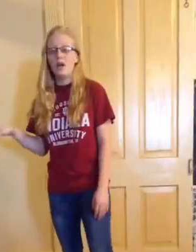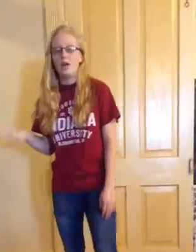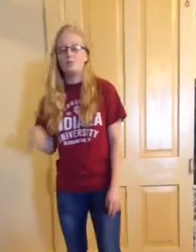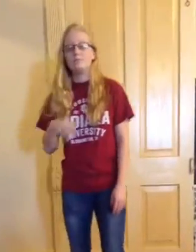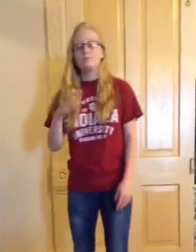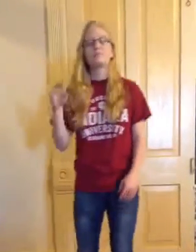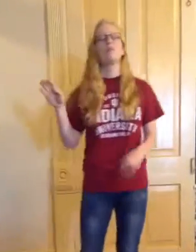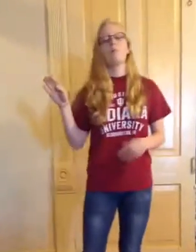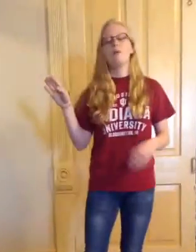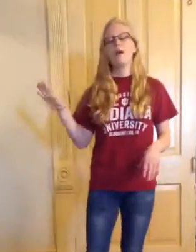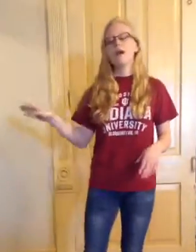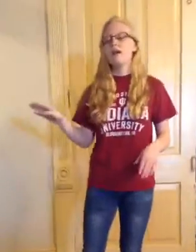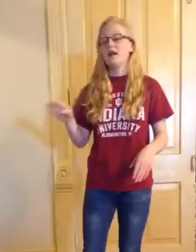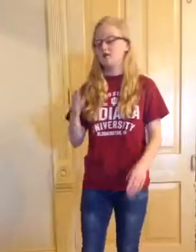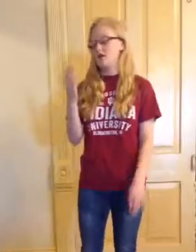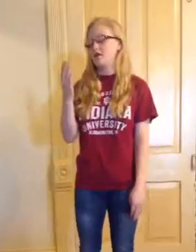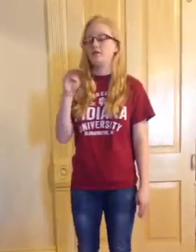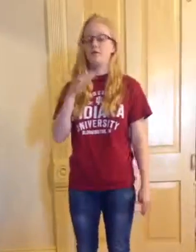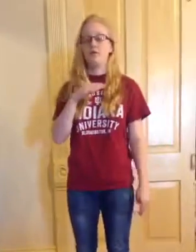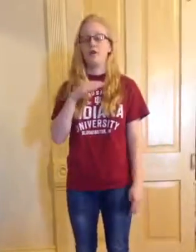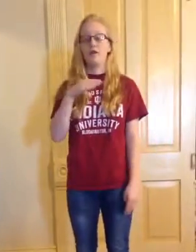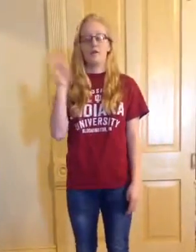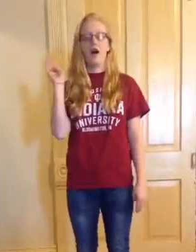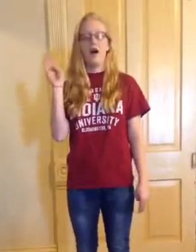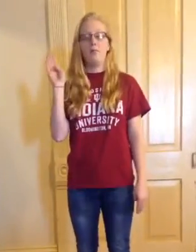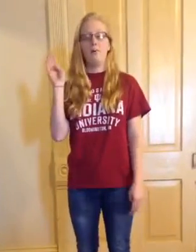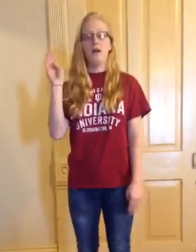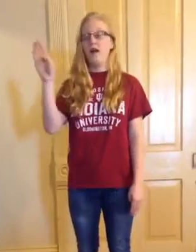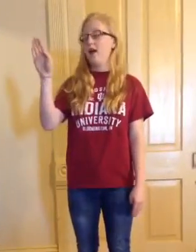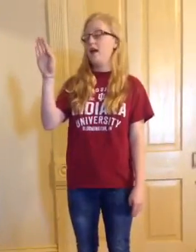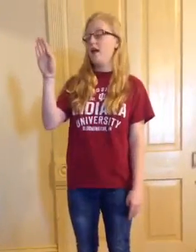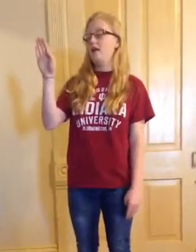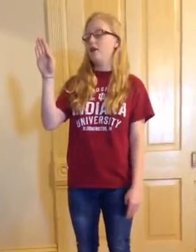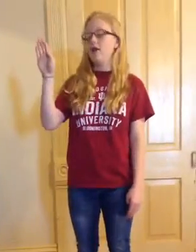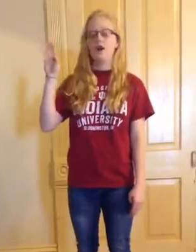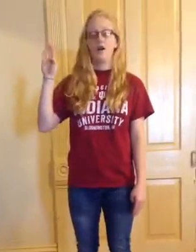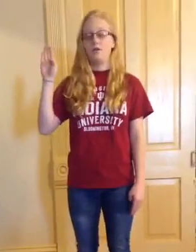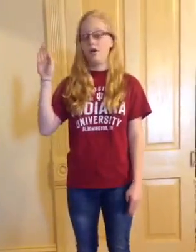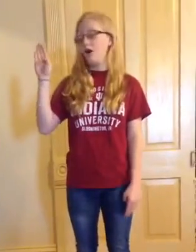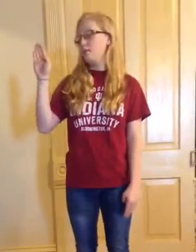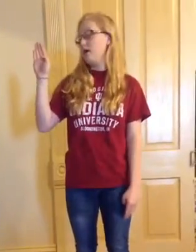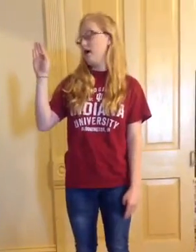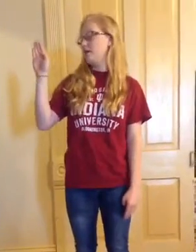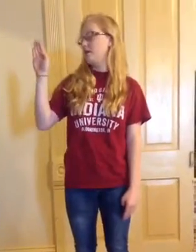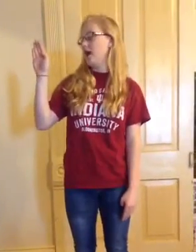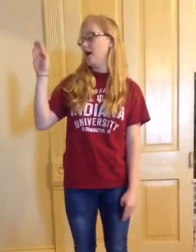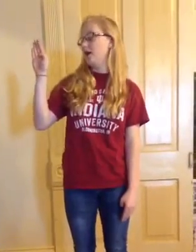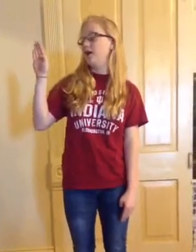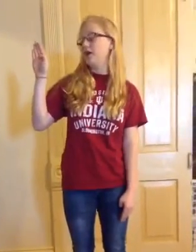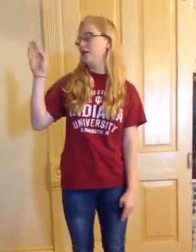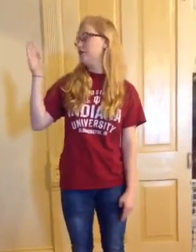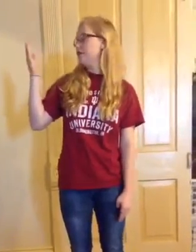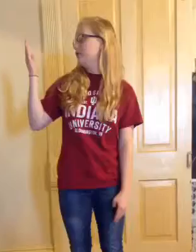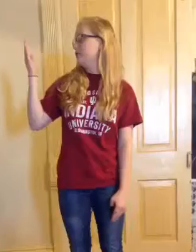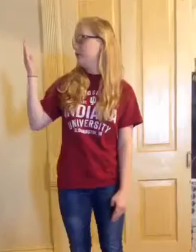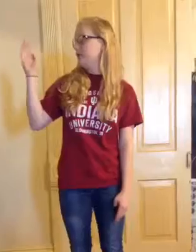B. B is just your 4 fingers up and your thumb like hugging